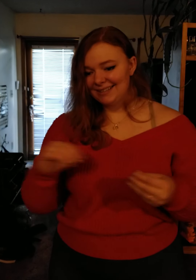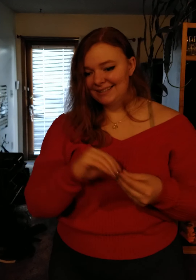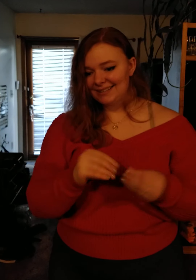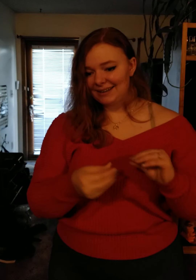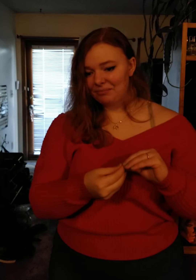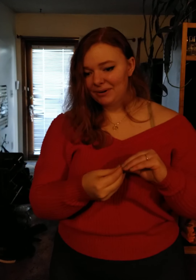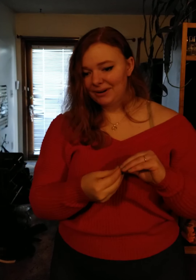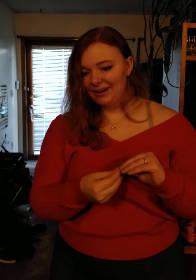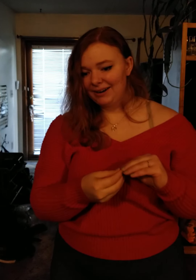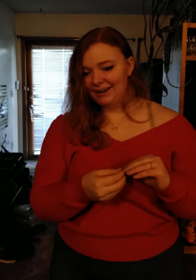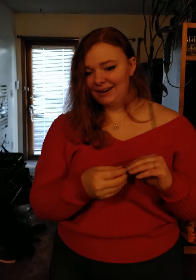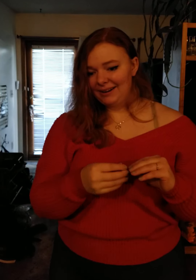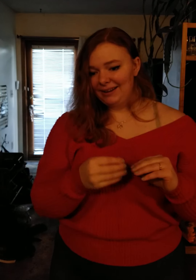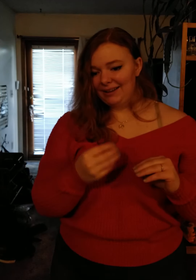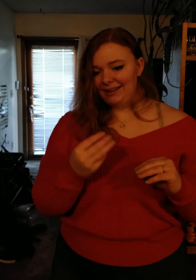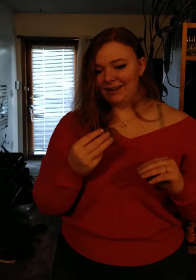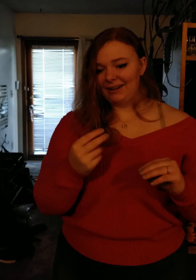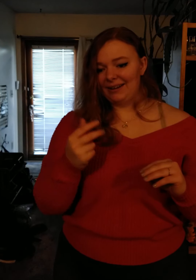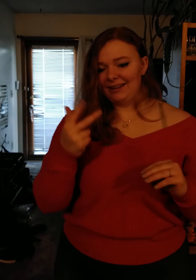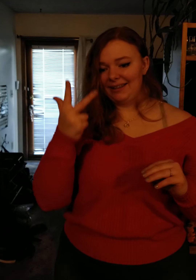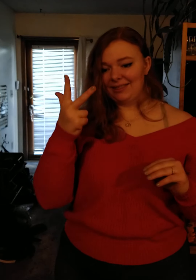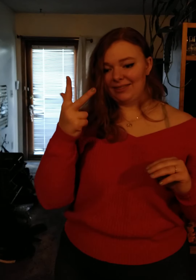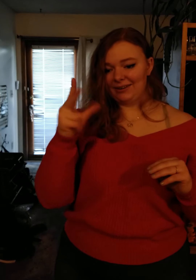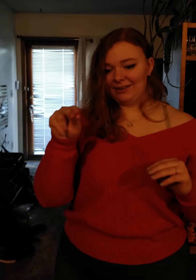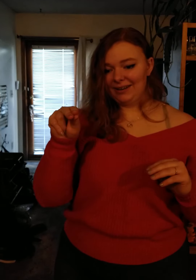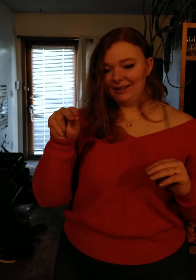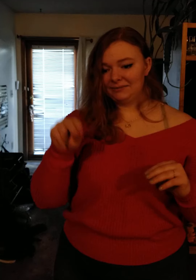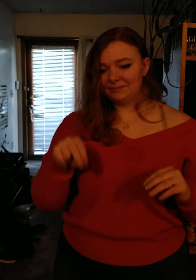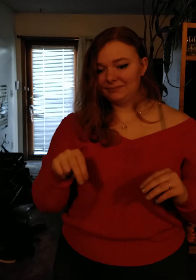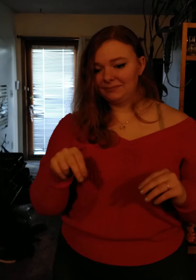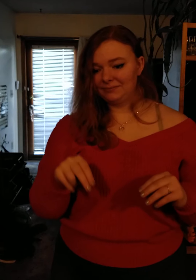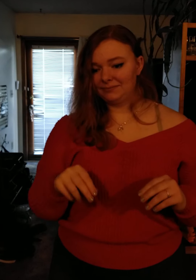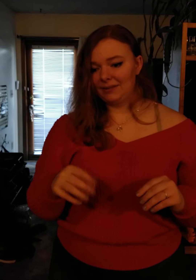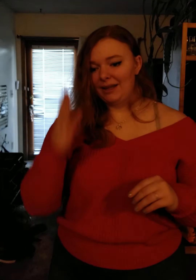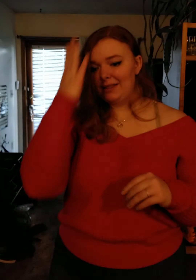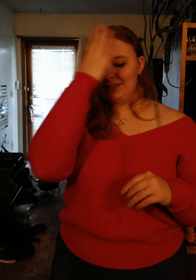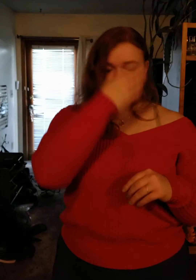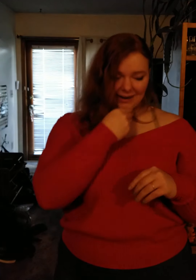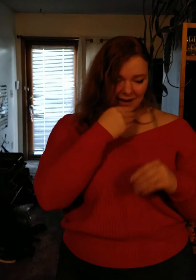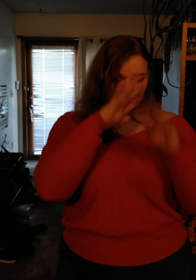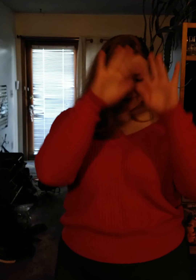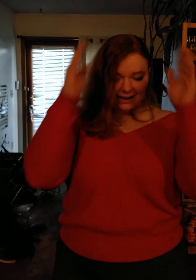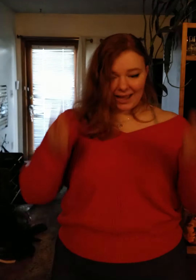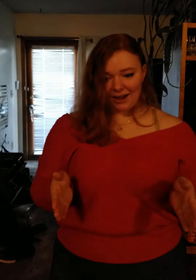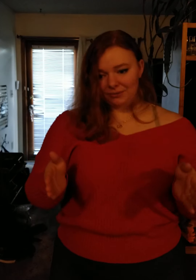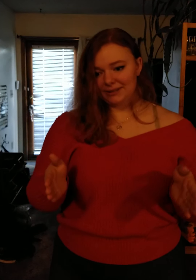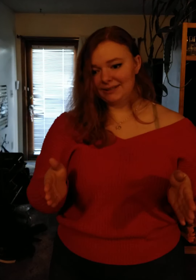Sentence number 30. The napping house